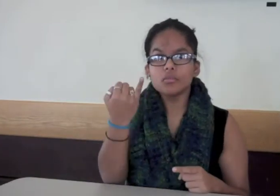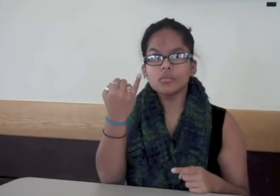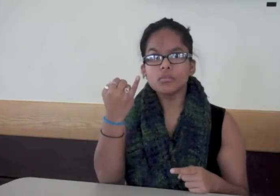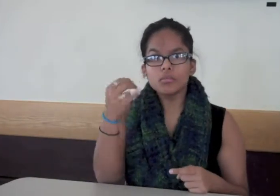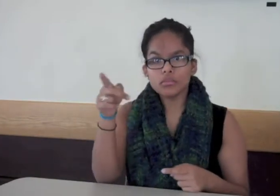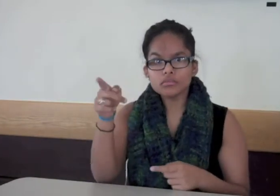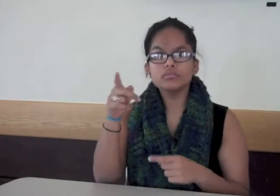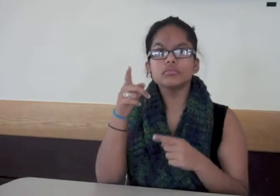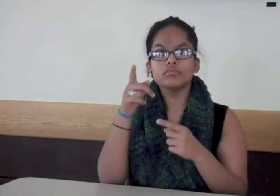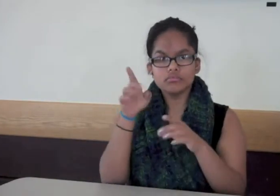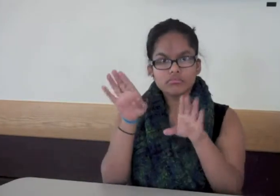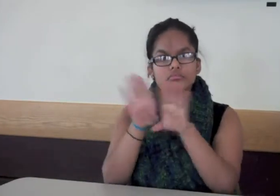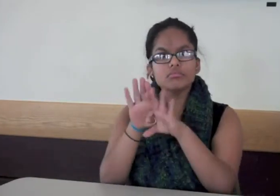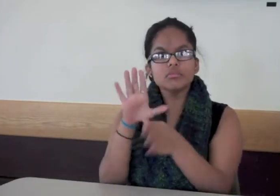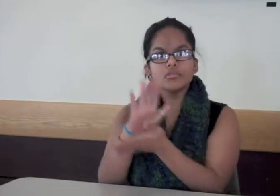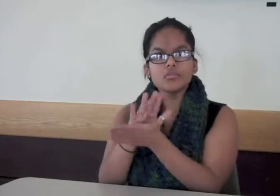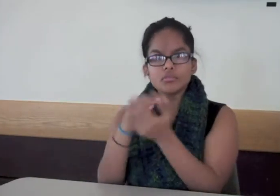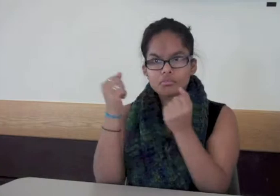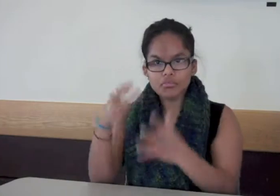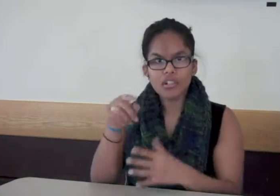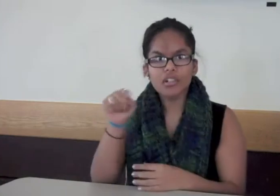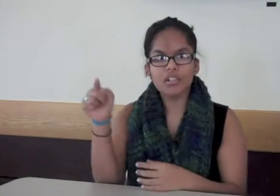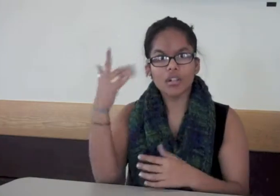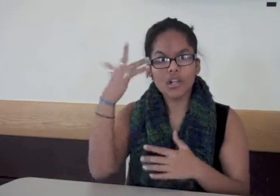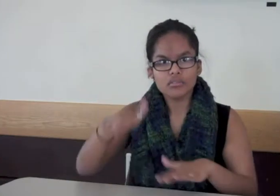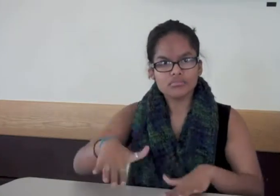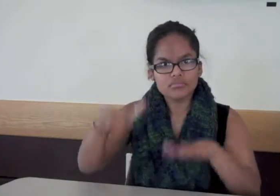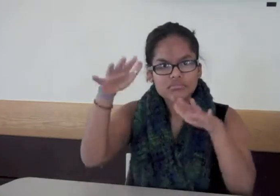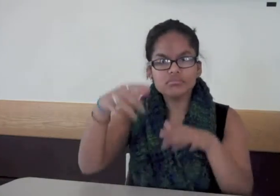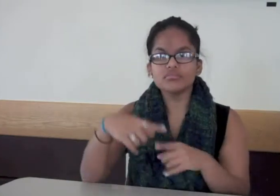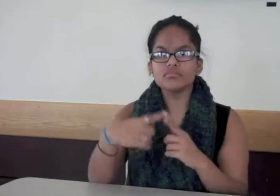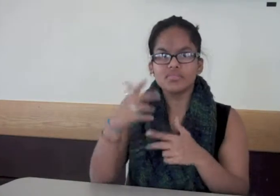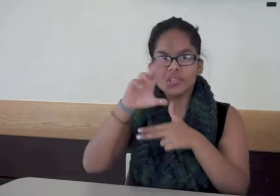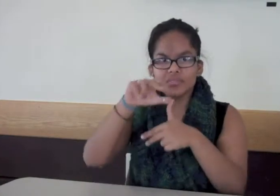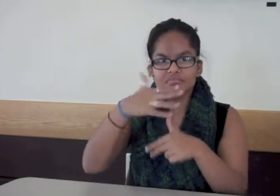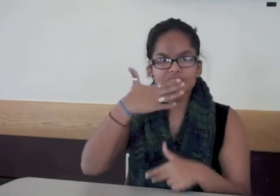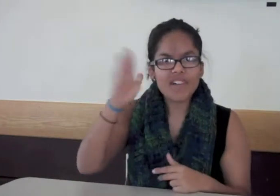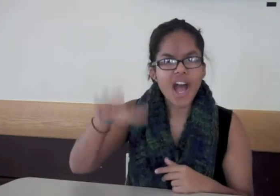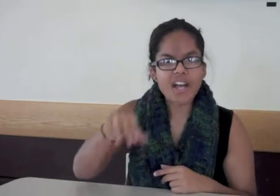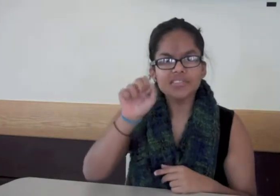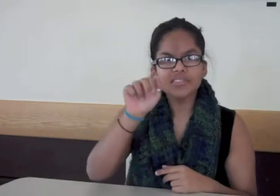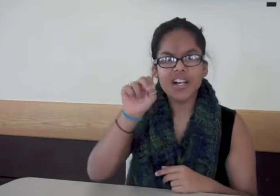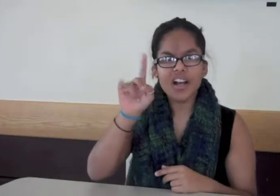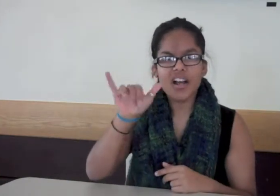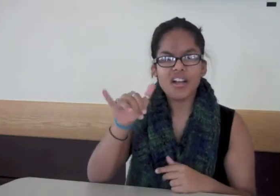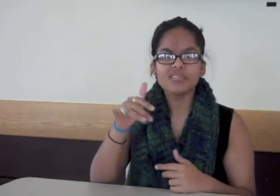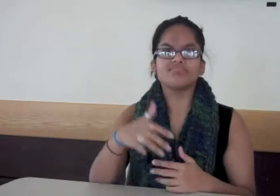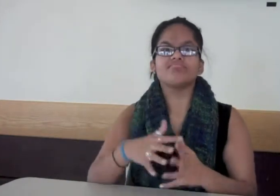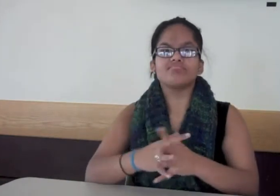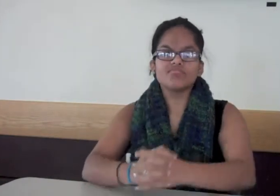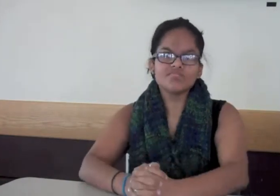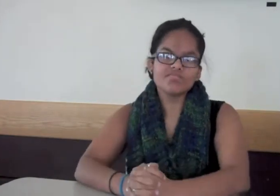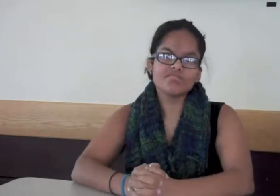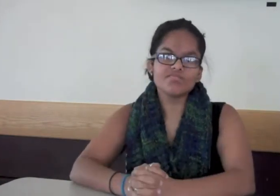in New Jersey as well. There was terrible flooding and just horrible things as a result of Hurricane Sandy.